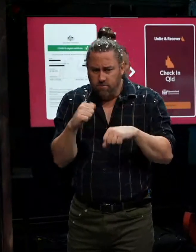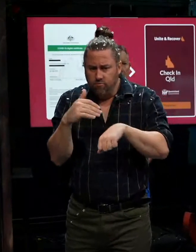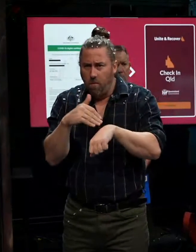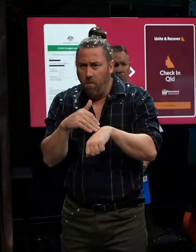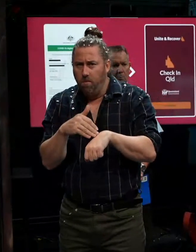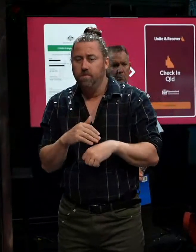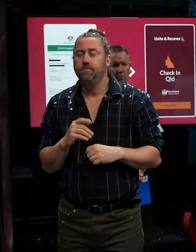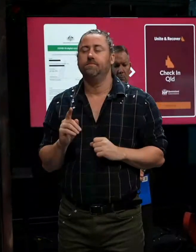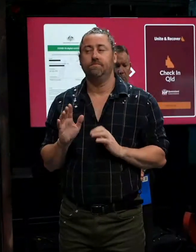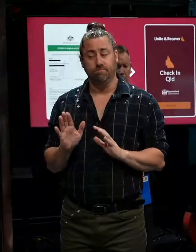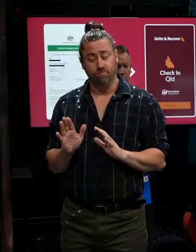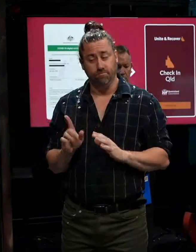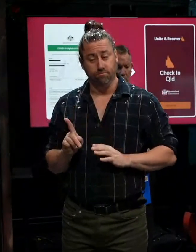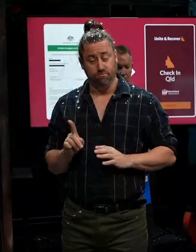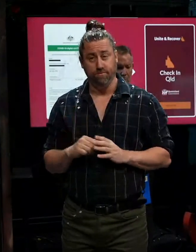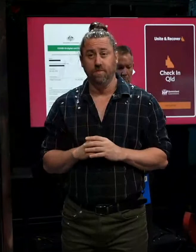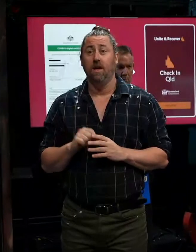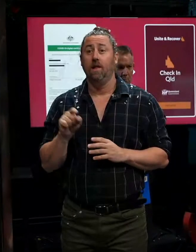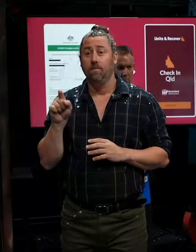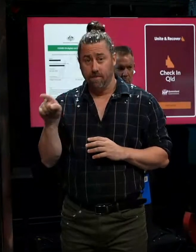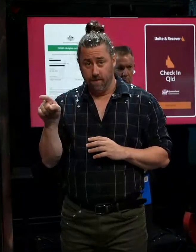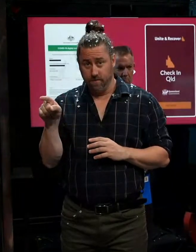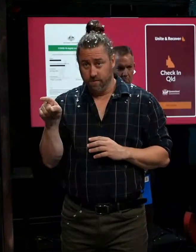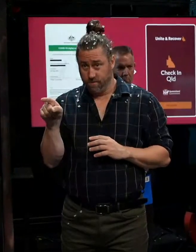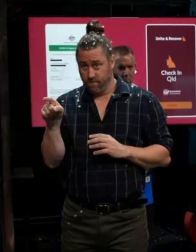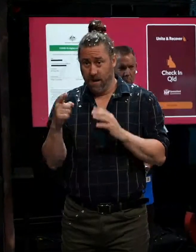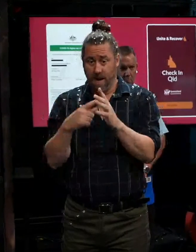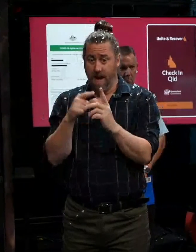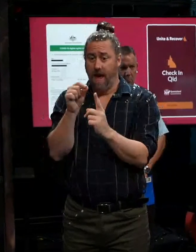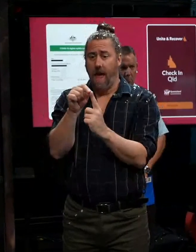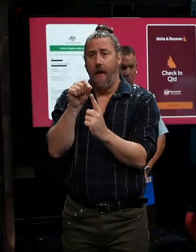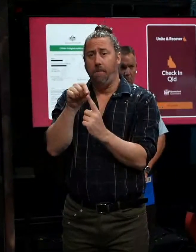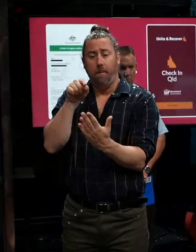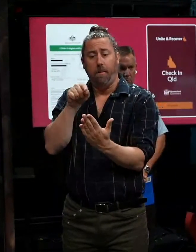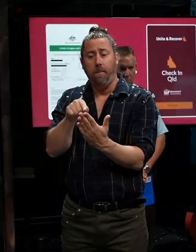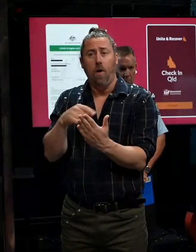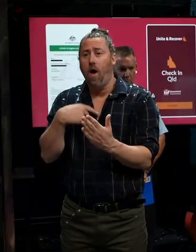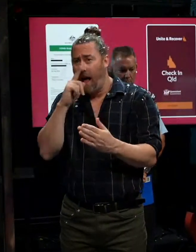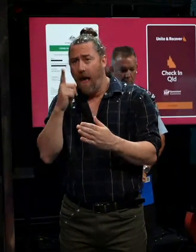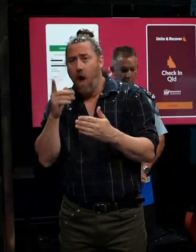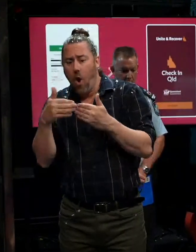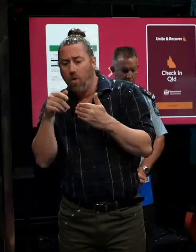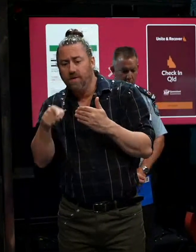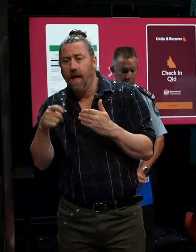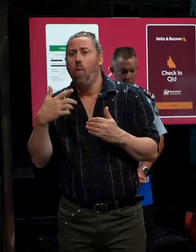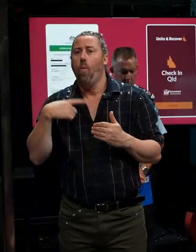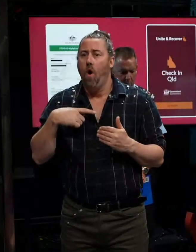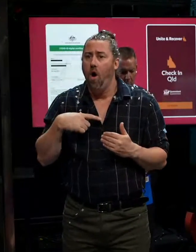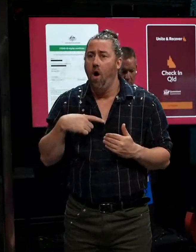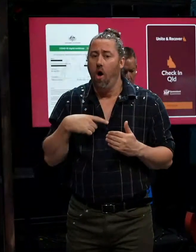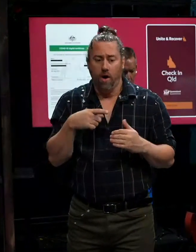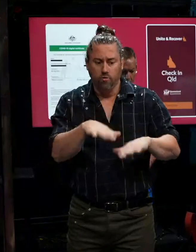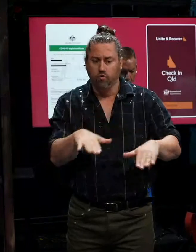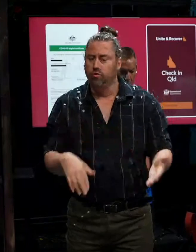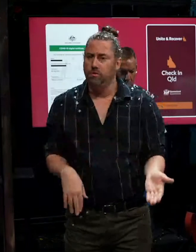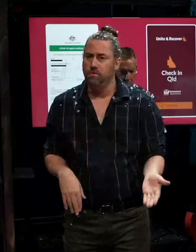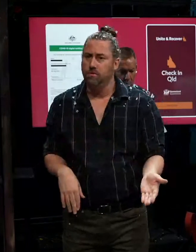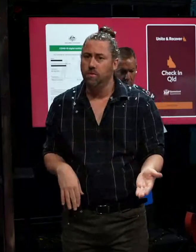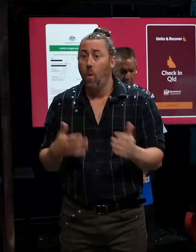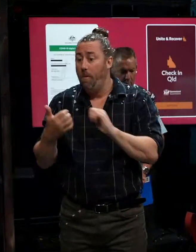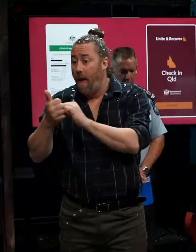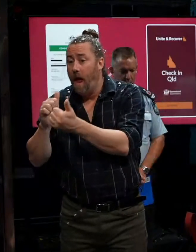clear, that is a function of the app to be able to ensure that you can show that your children or your